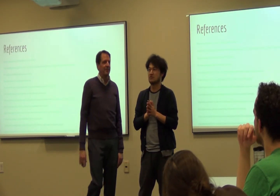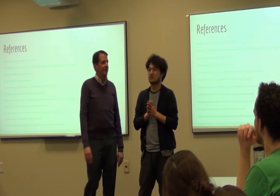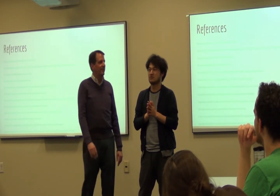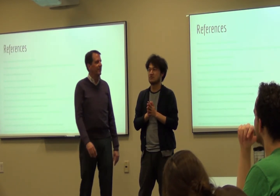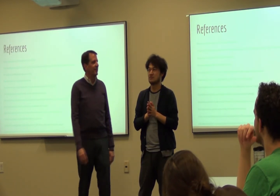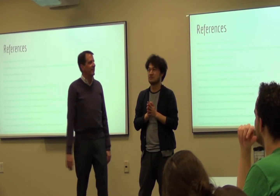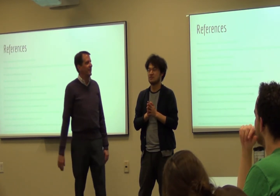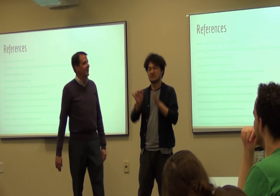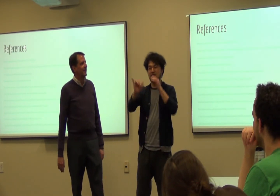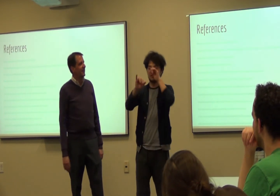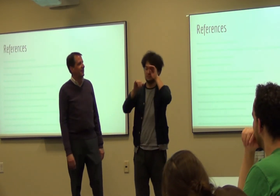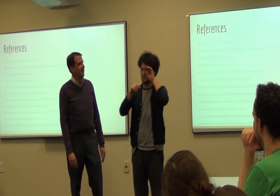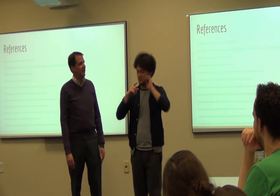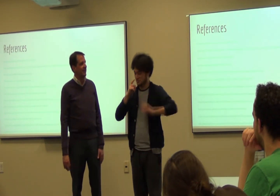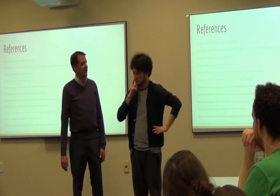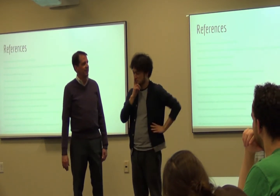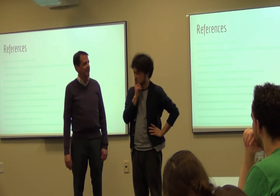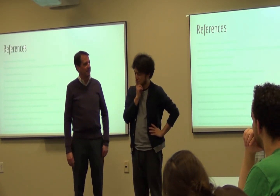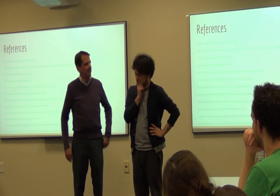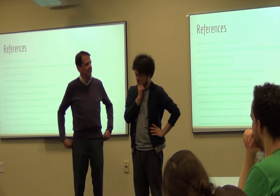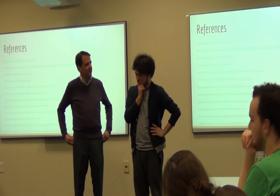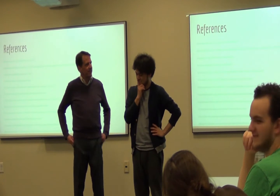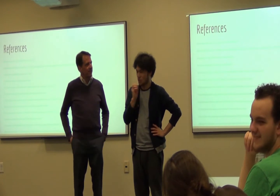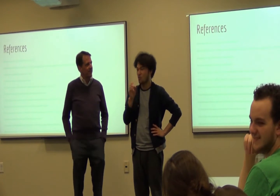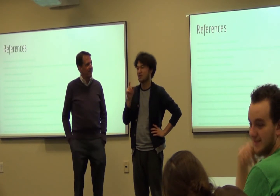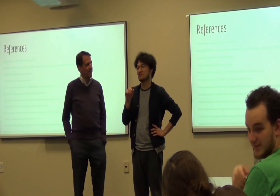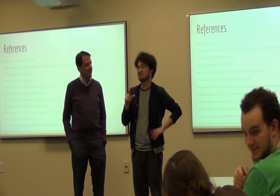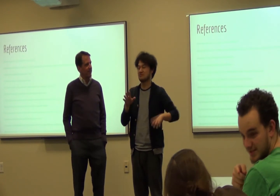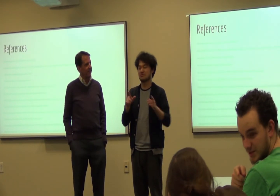right. Yeah, like,